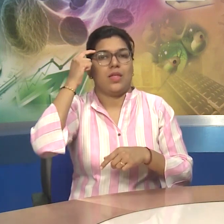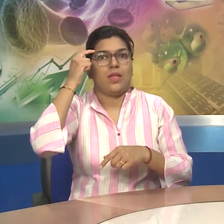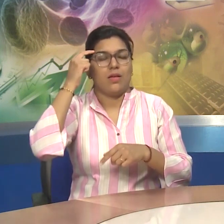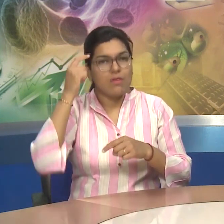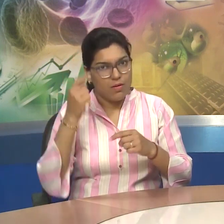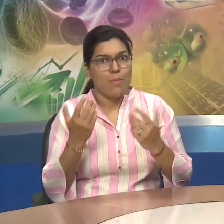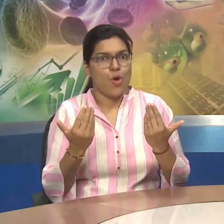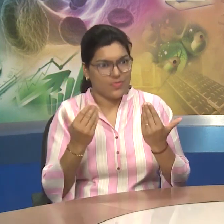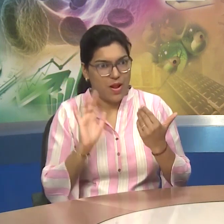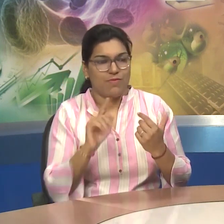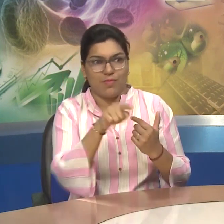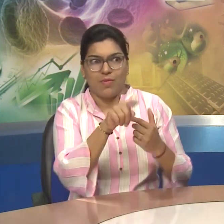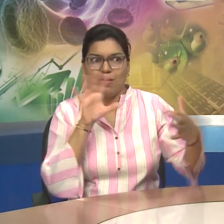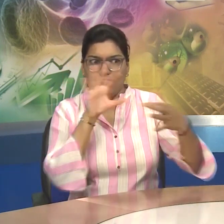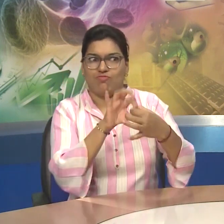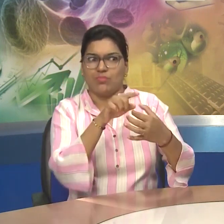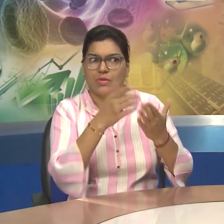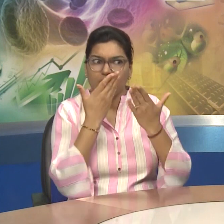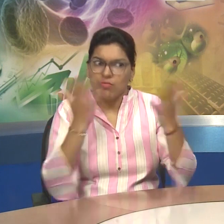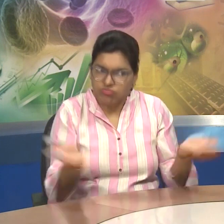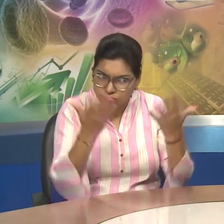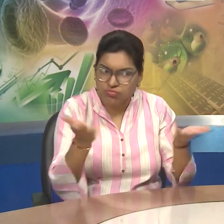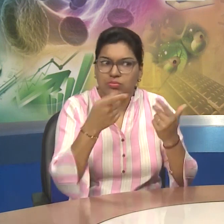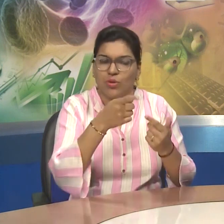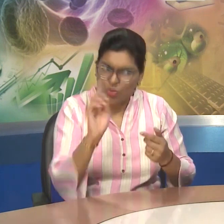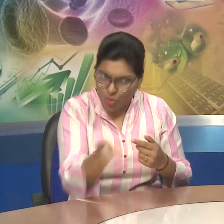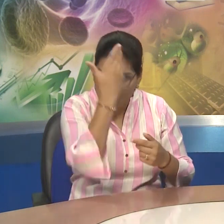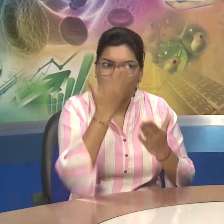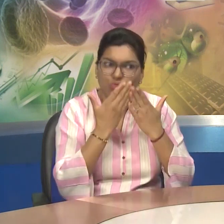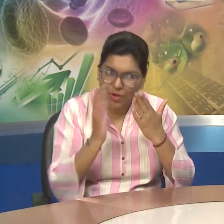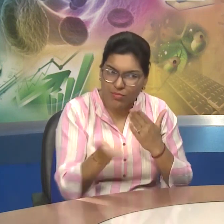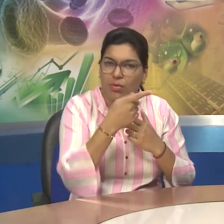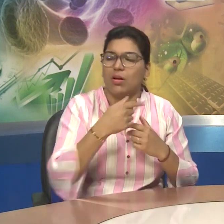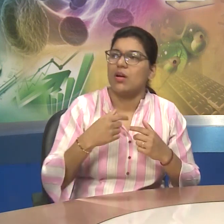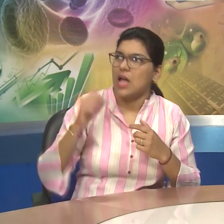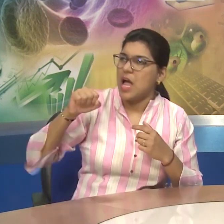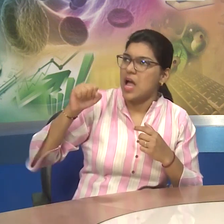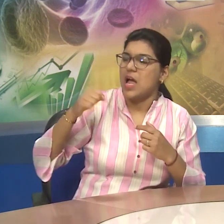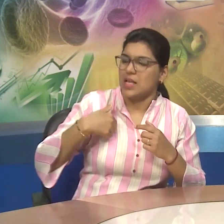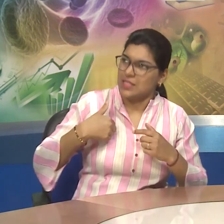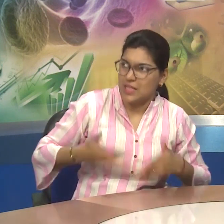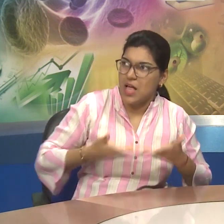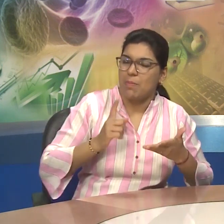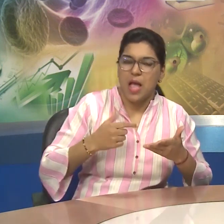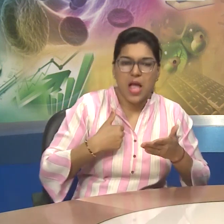Many demands are made on them They fail